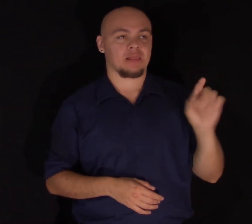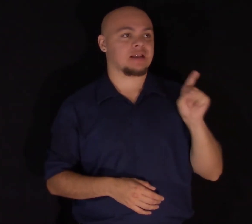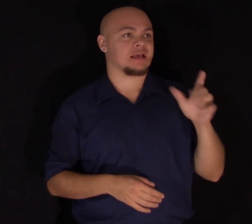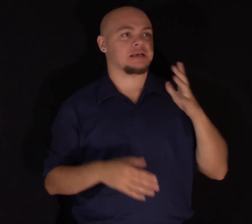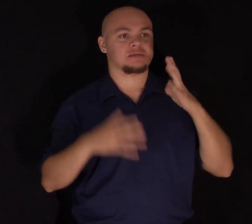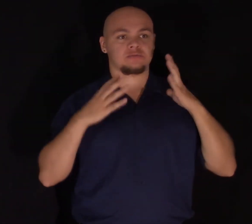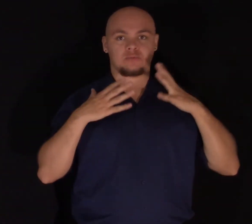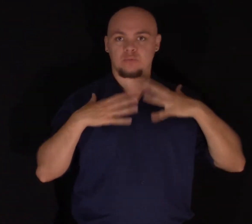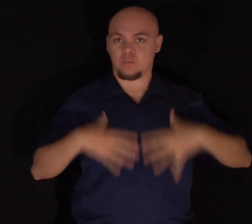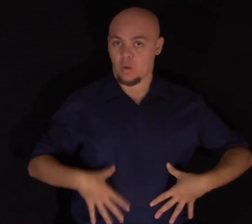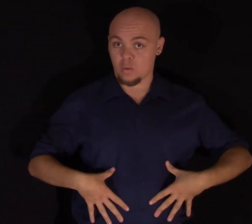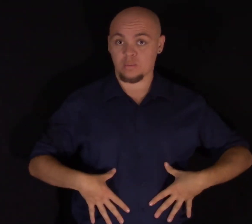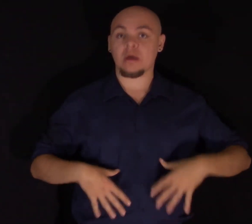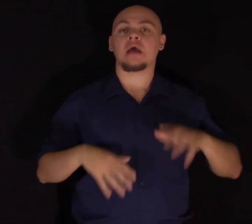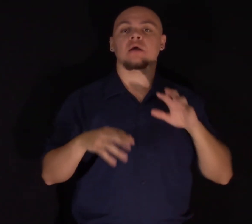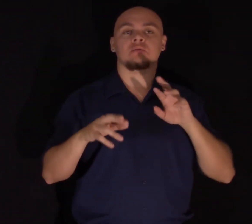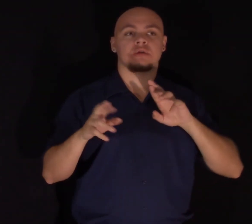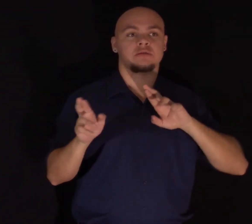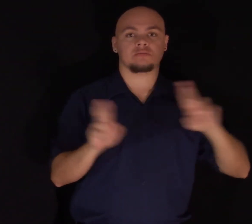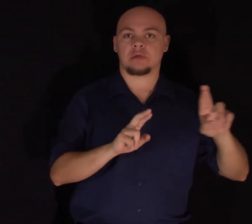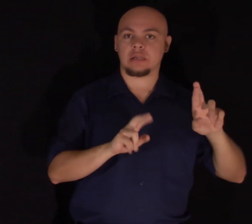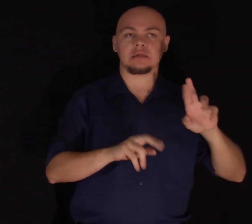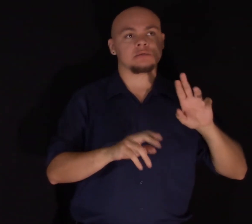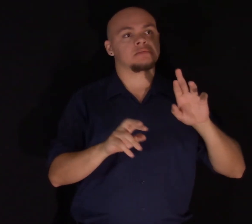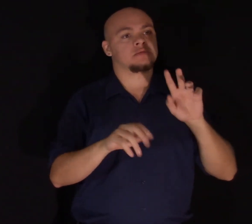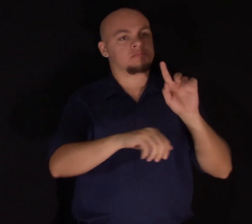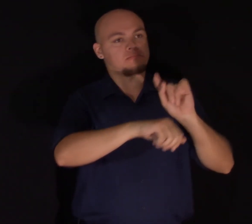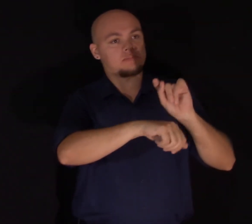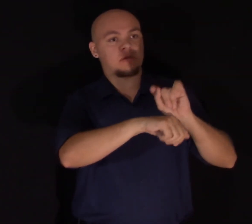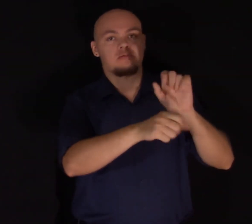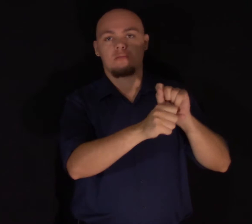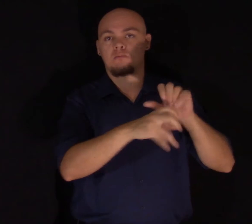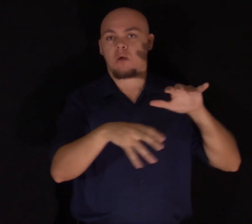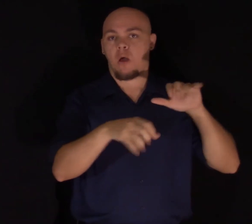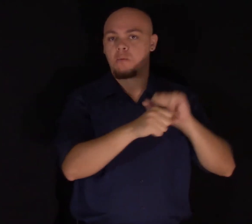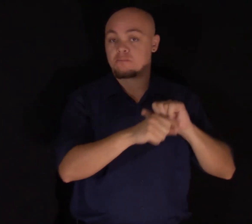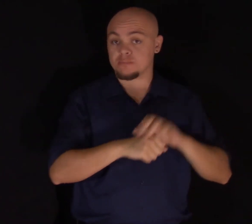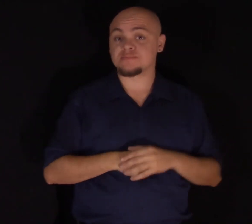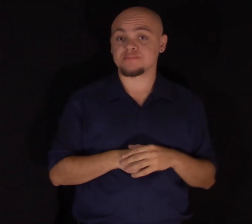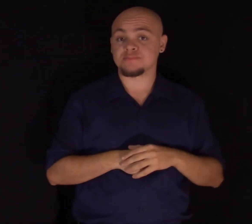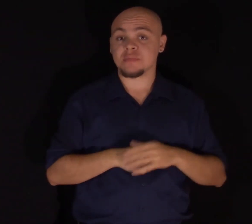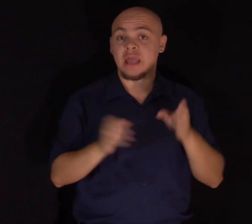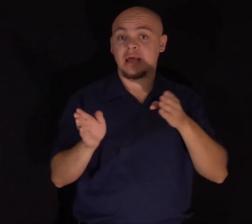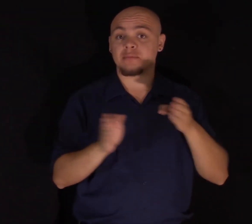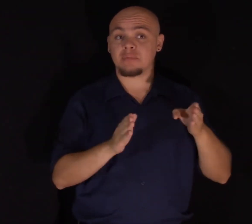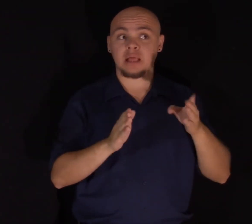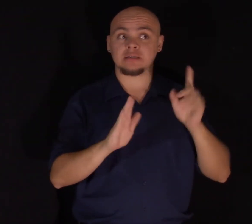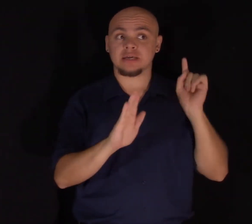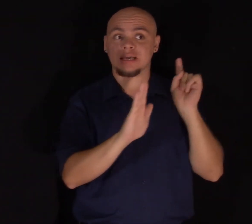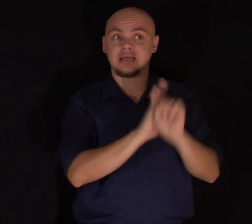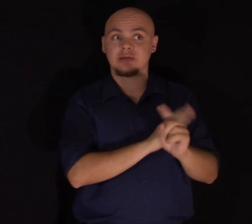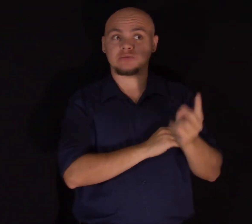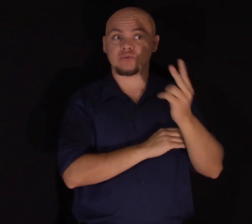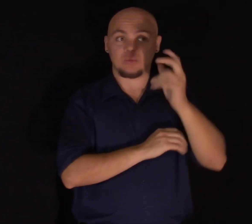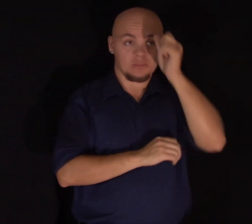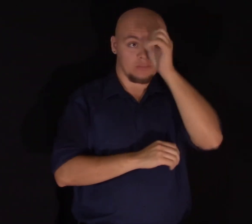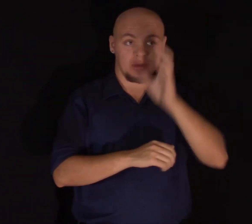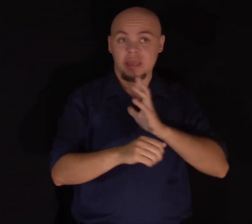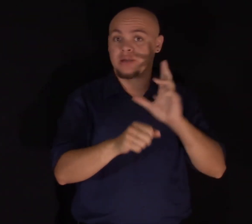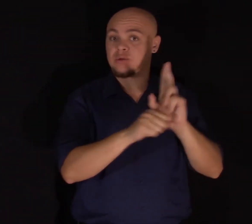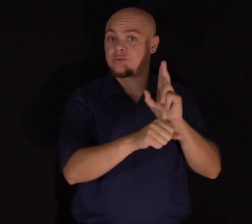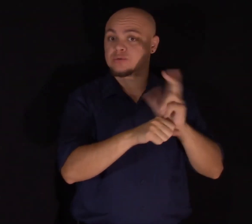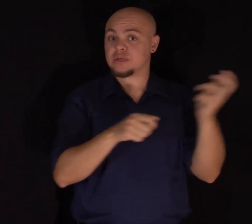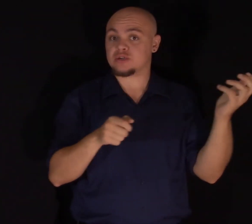wore when he conspired to bomb the synagogue and when he made plans to kill 2 black men with a shotgun.